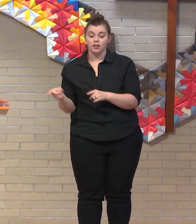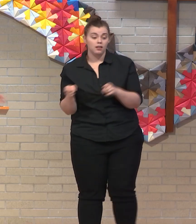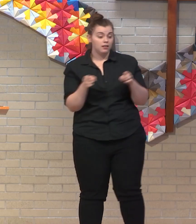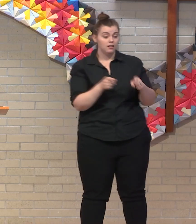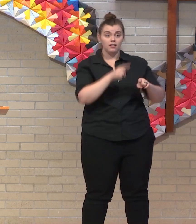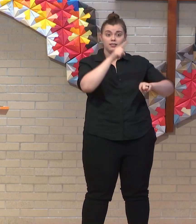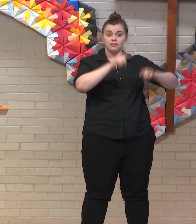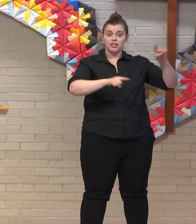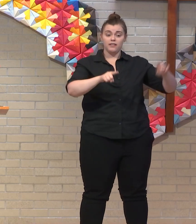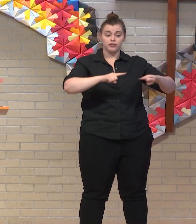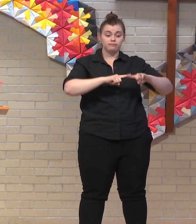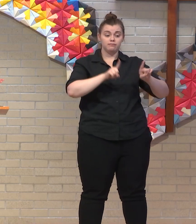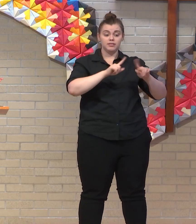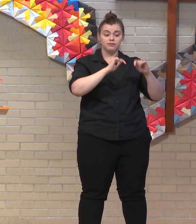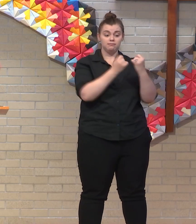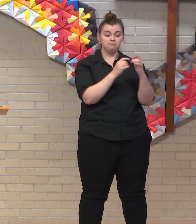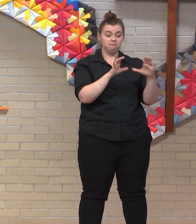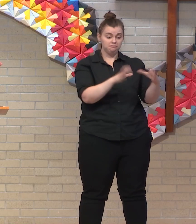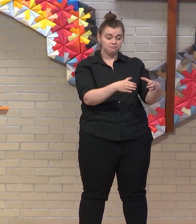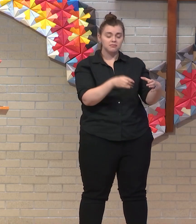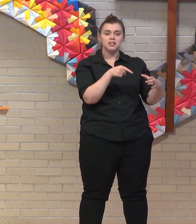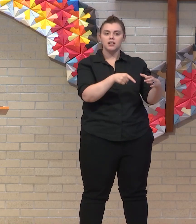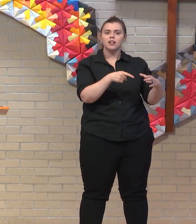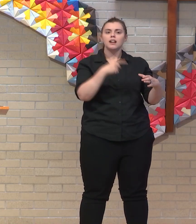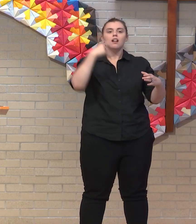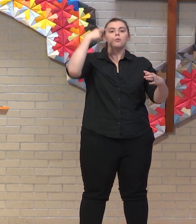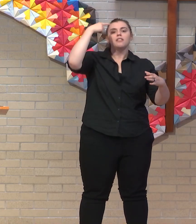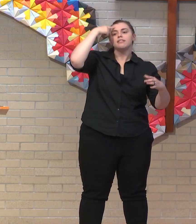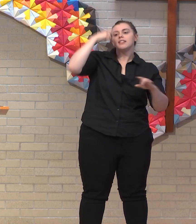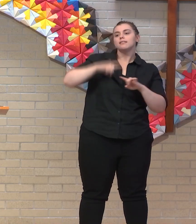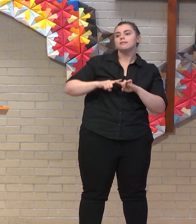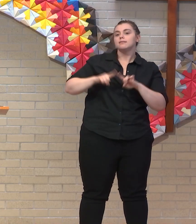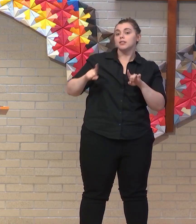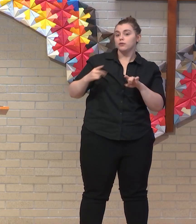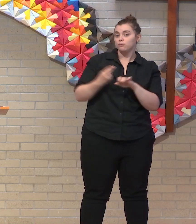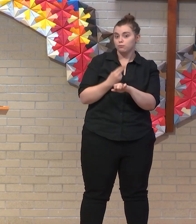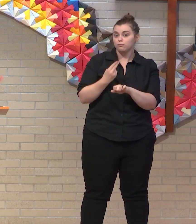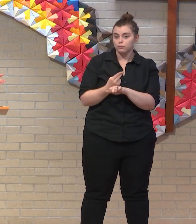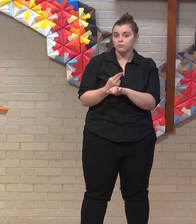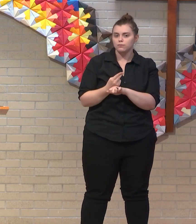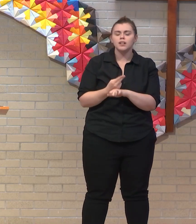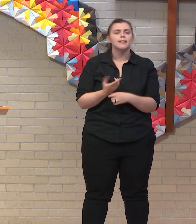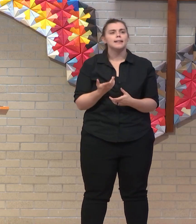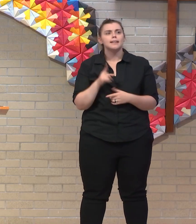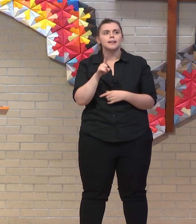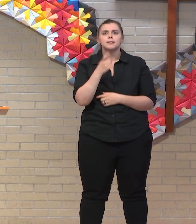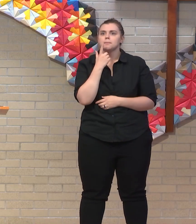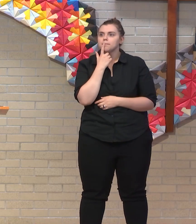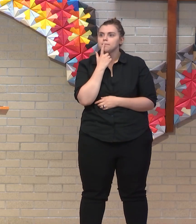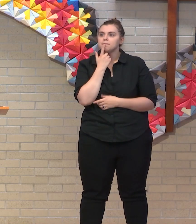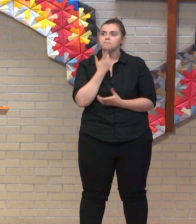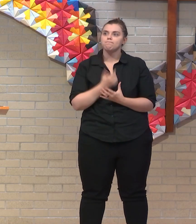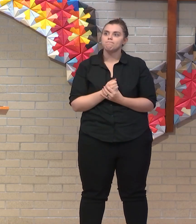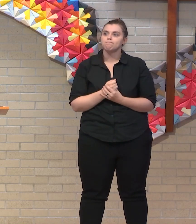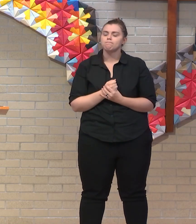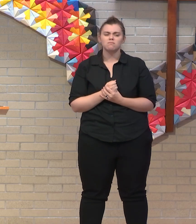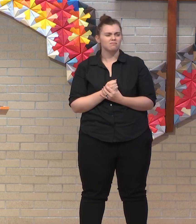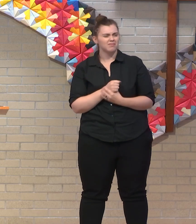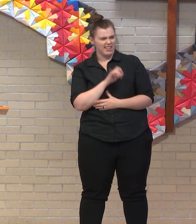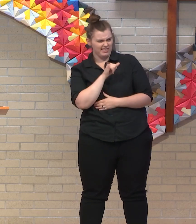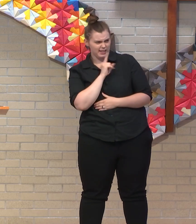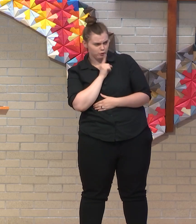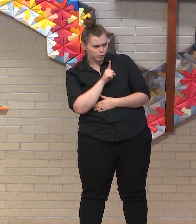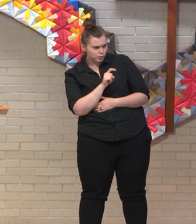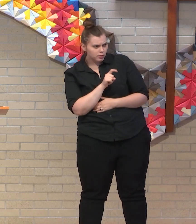diverse teams use their capacity to think otherwise, asking questions like, but is